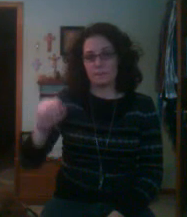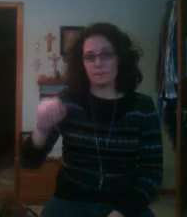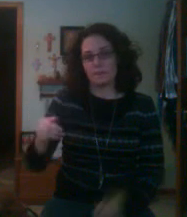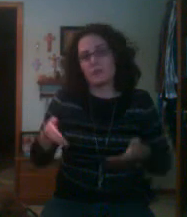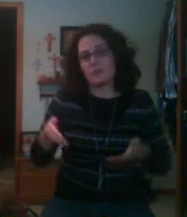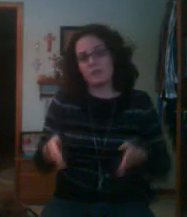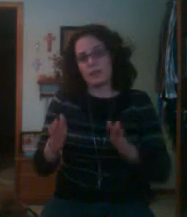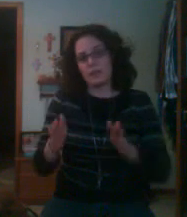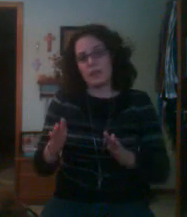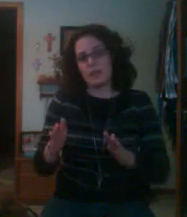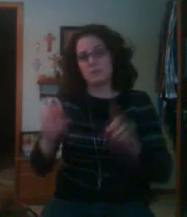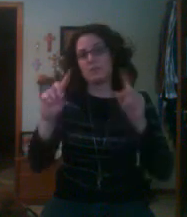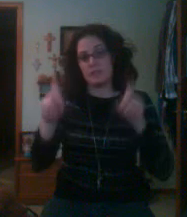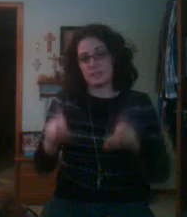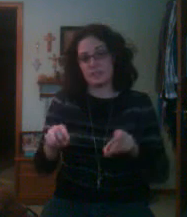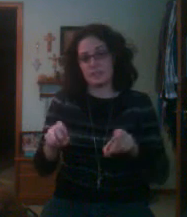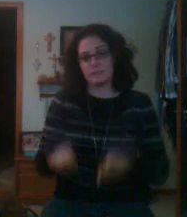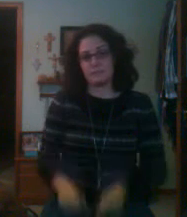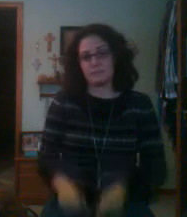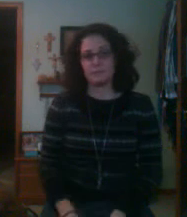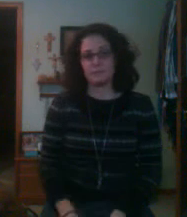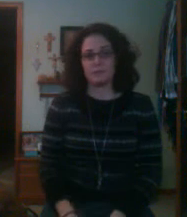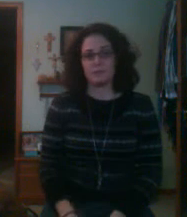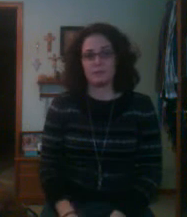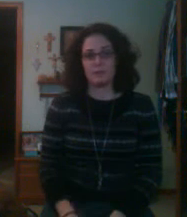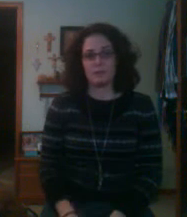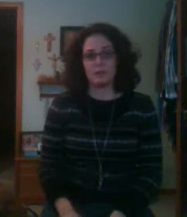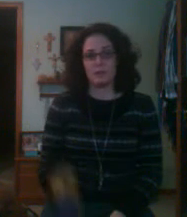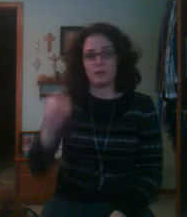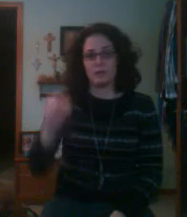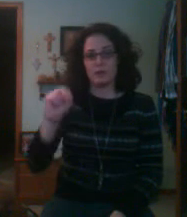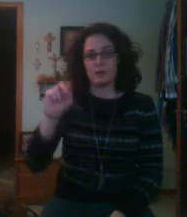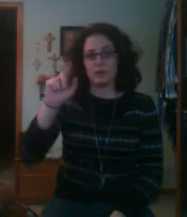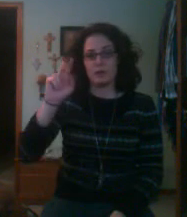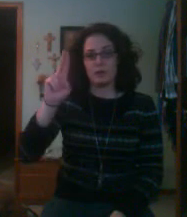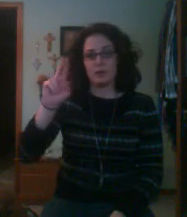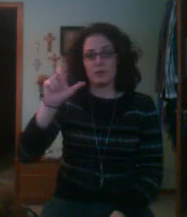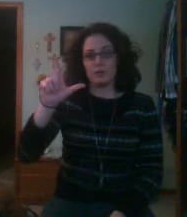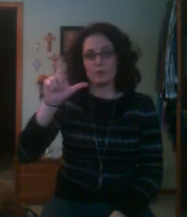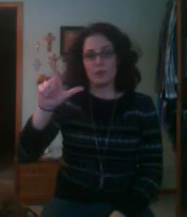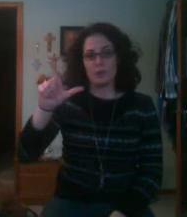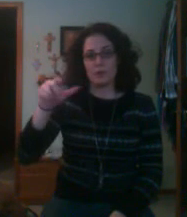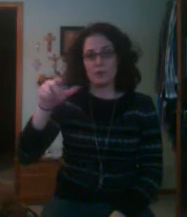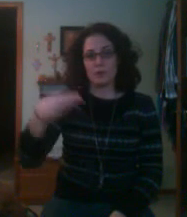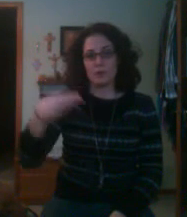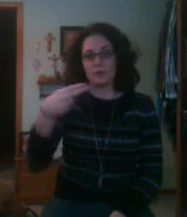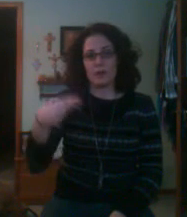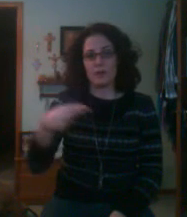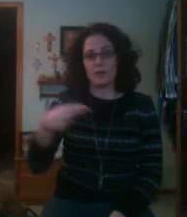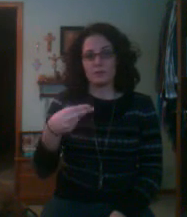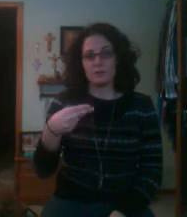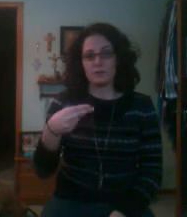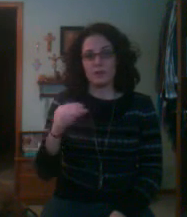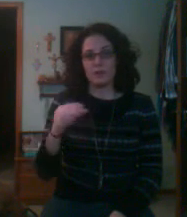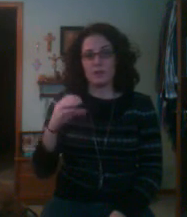testing. So in this case, our null hypothesis is just the opposite. Corn will not grow taller in the soil